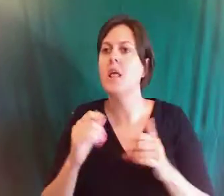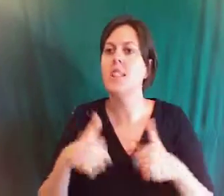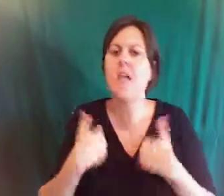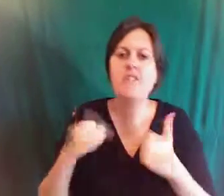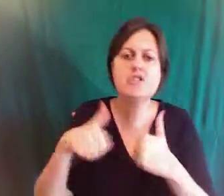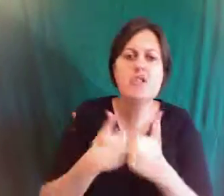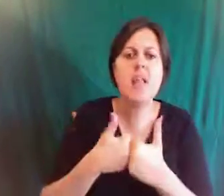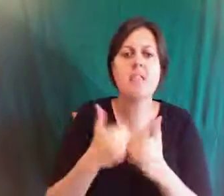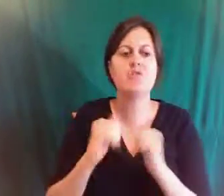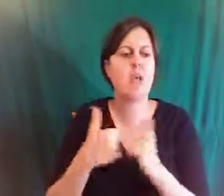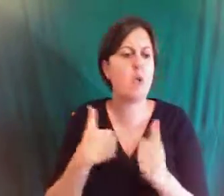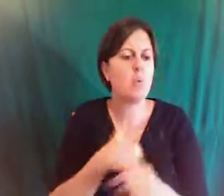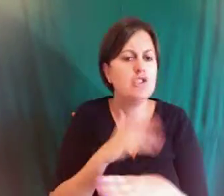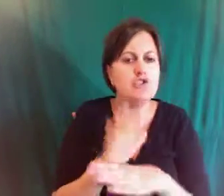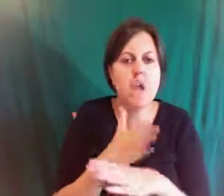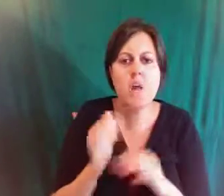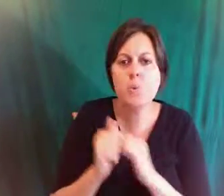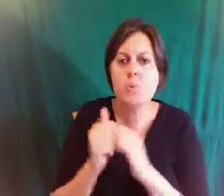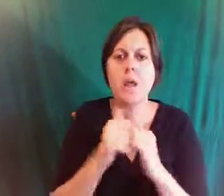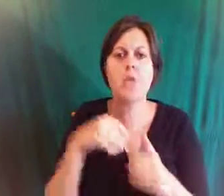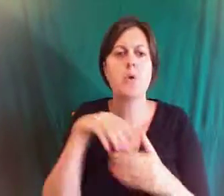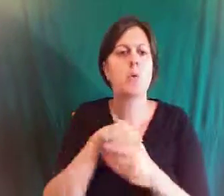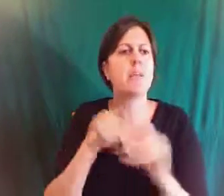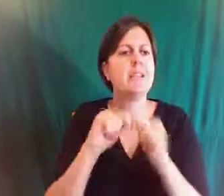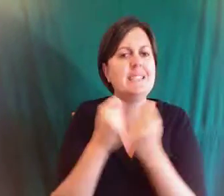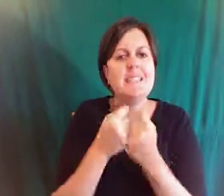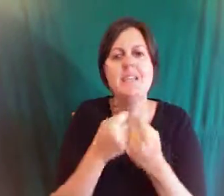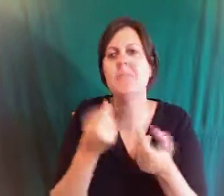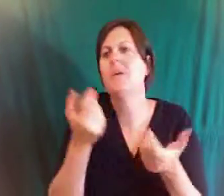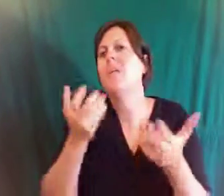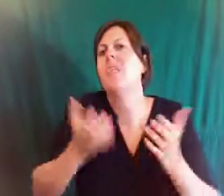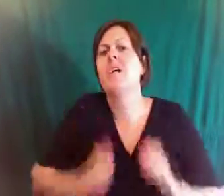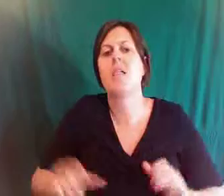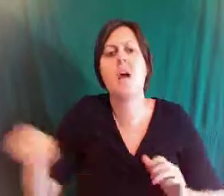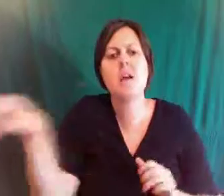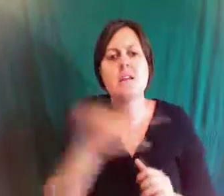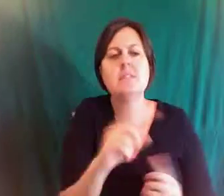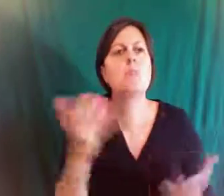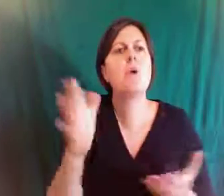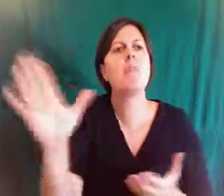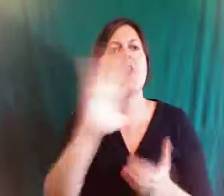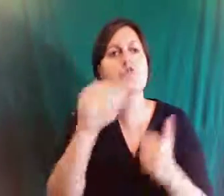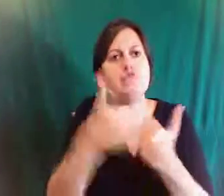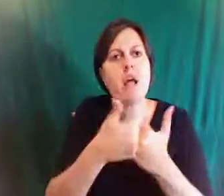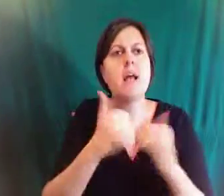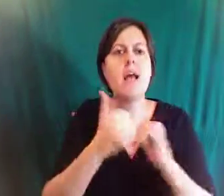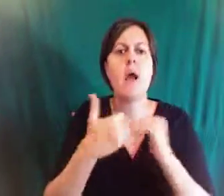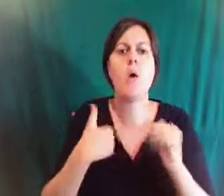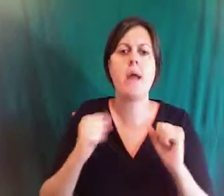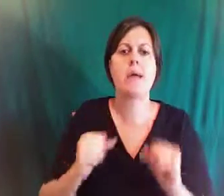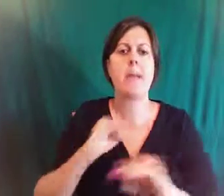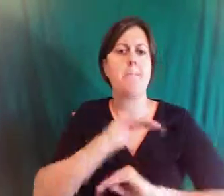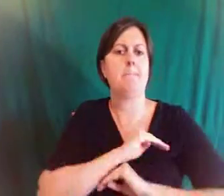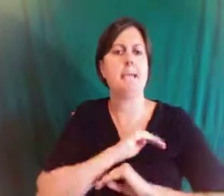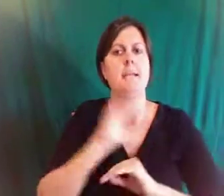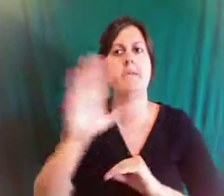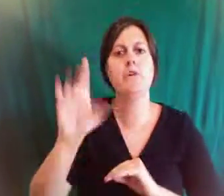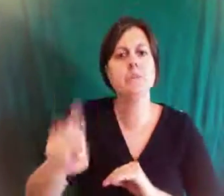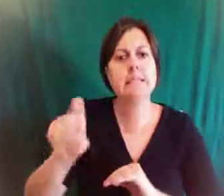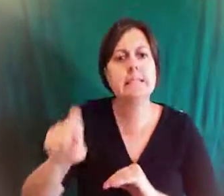i talked about in specific details about the clients and the kind of challenges they had and how we met those challenges i talked about the etching on